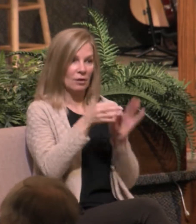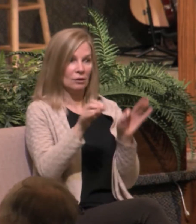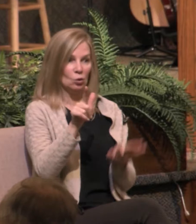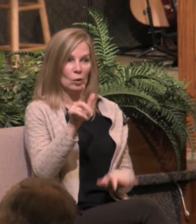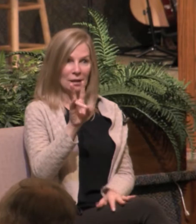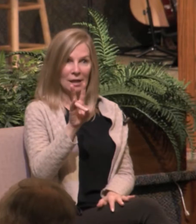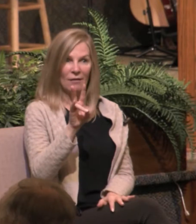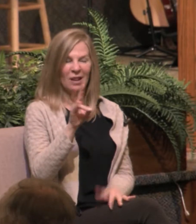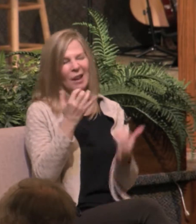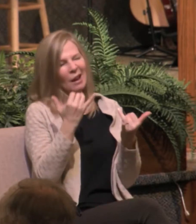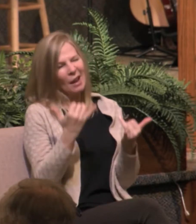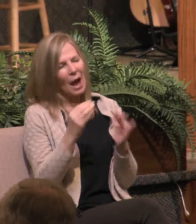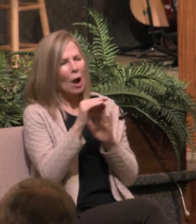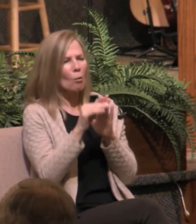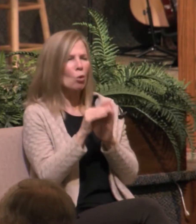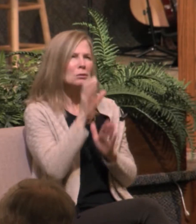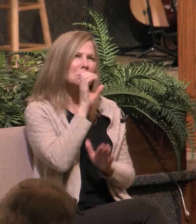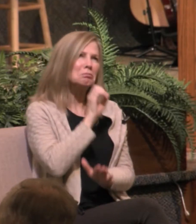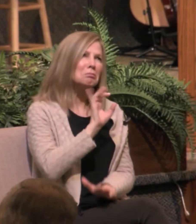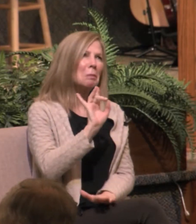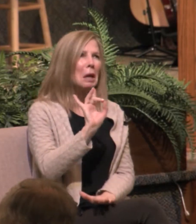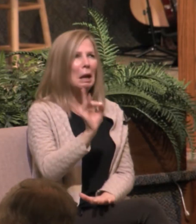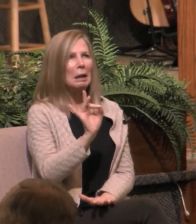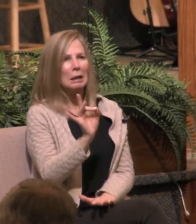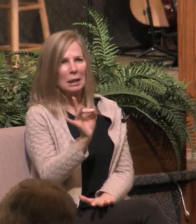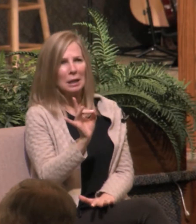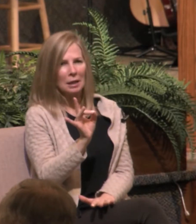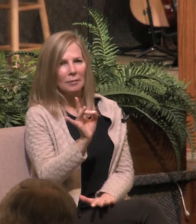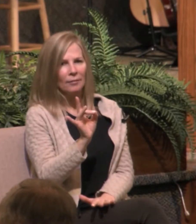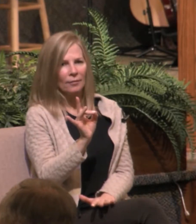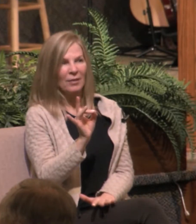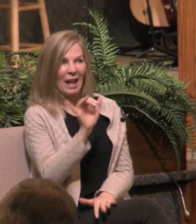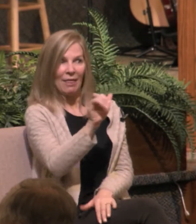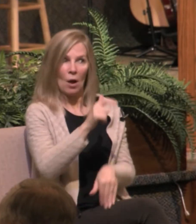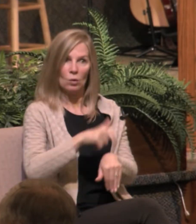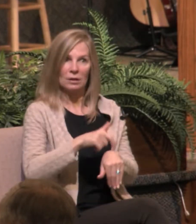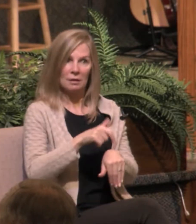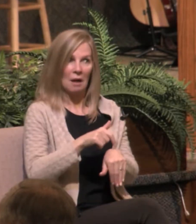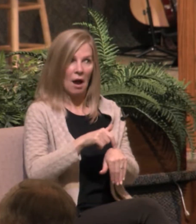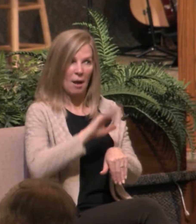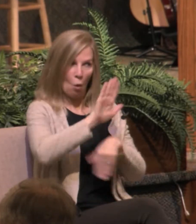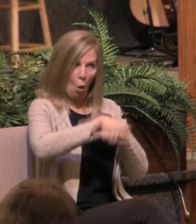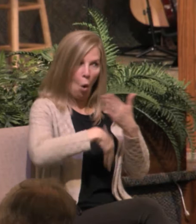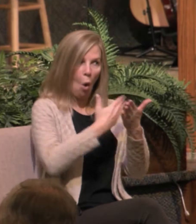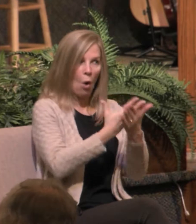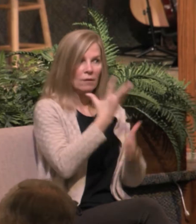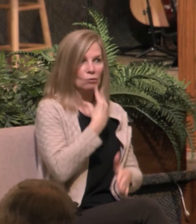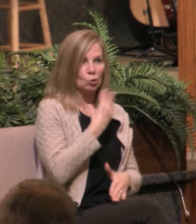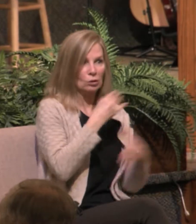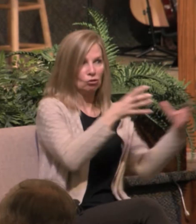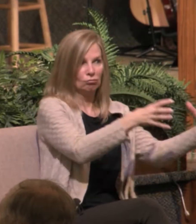Moses was 80 years old, and we're looking at the time of the Exodus.